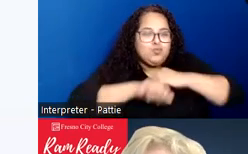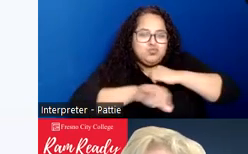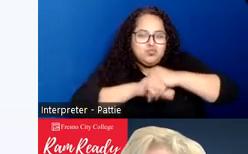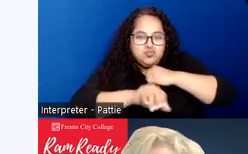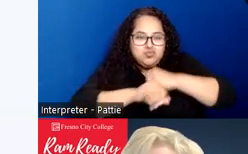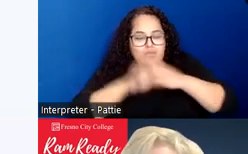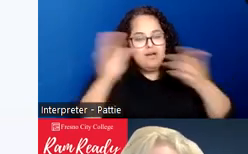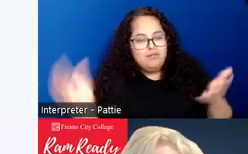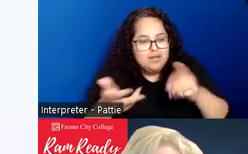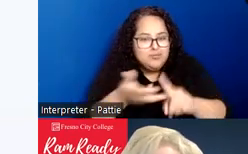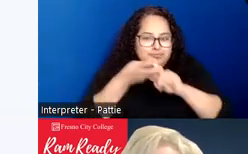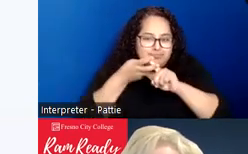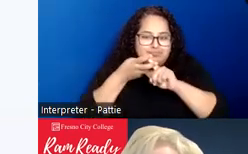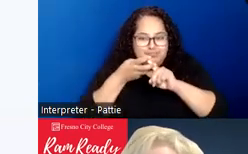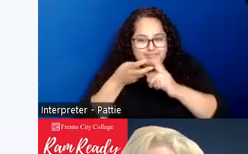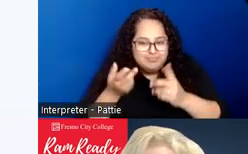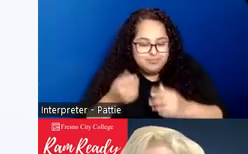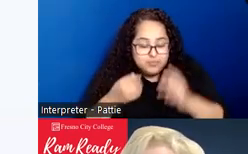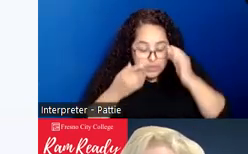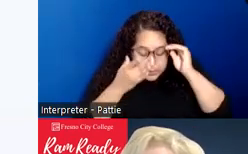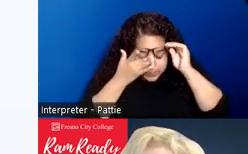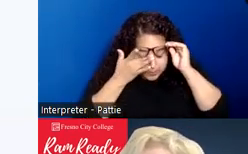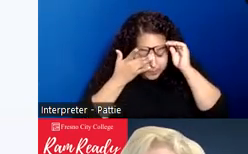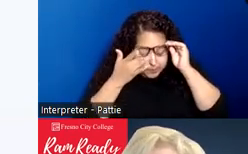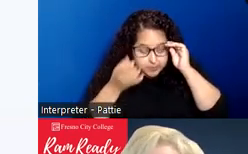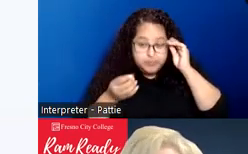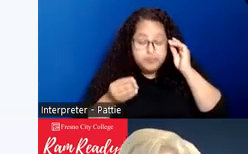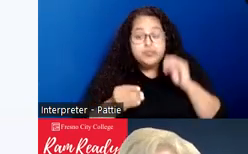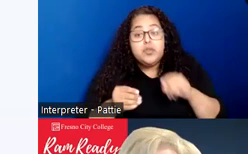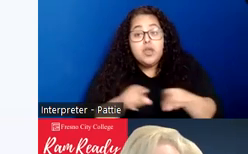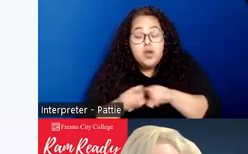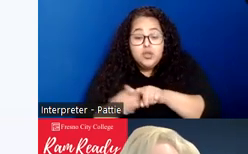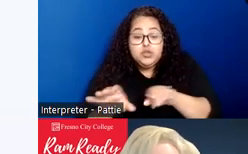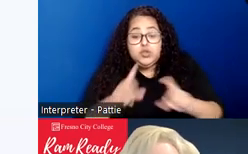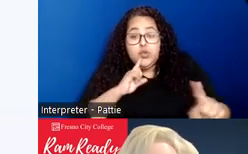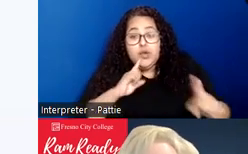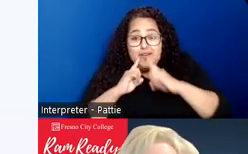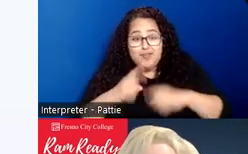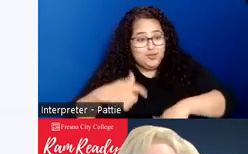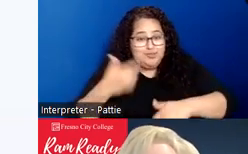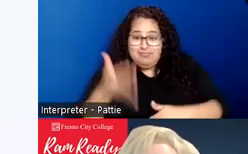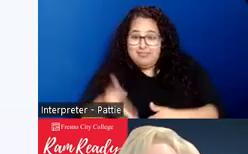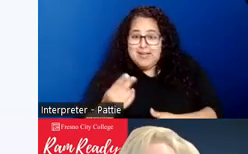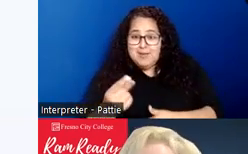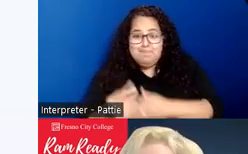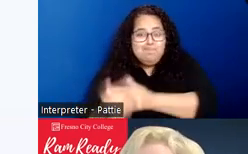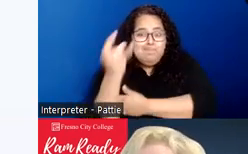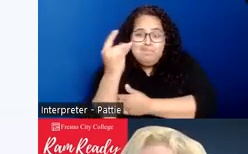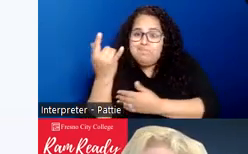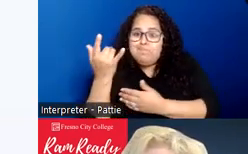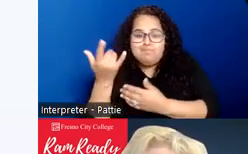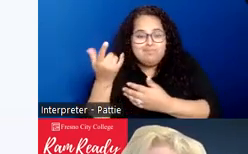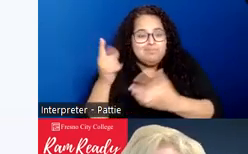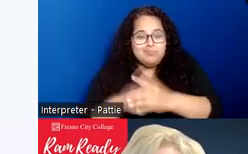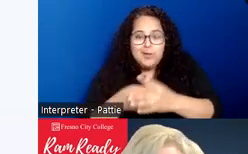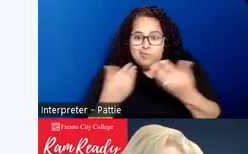their jobs. And a lot of times they do they do interviews right on site, or they will take